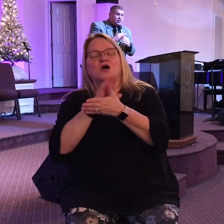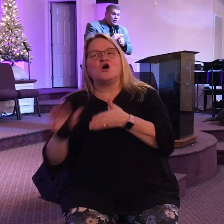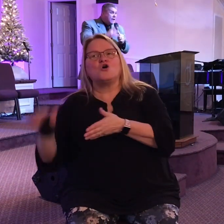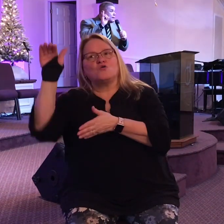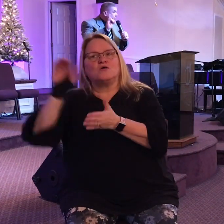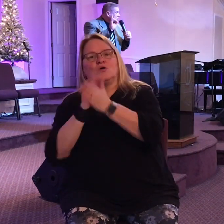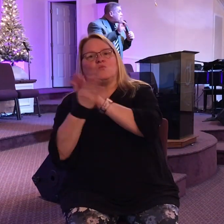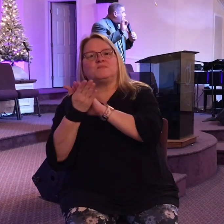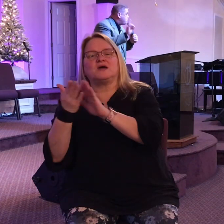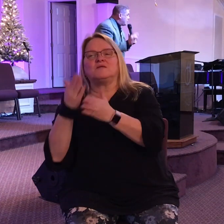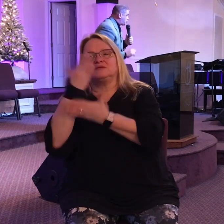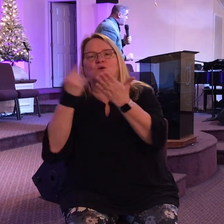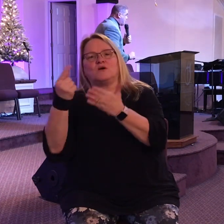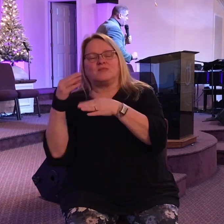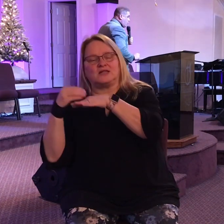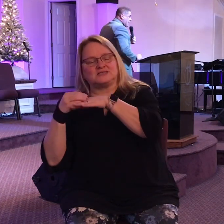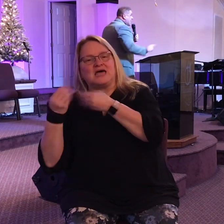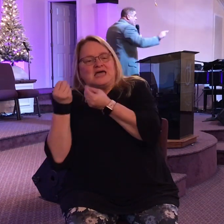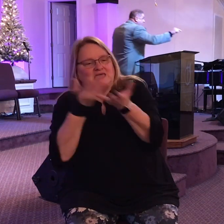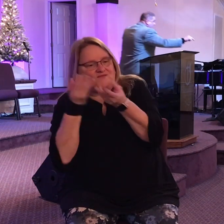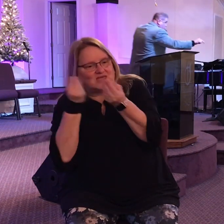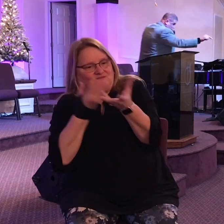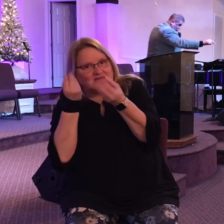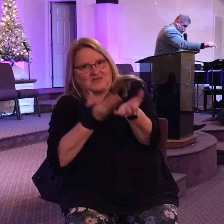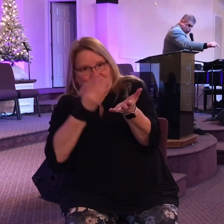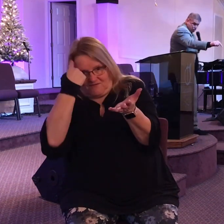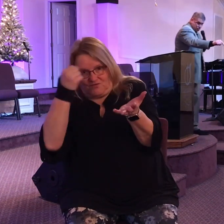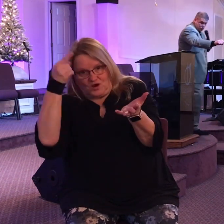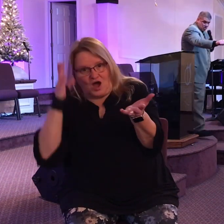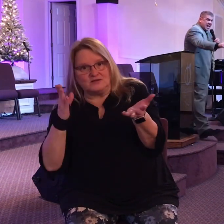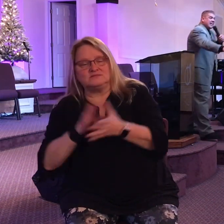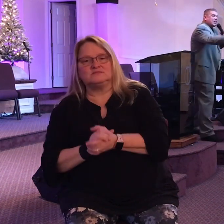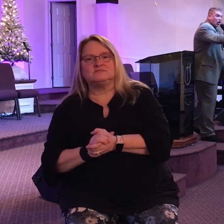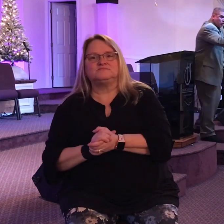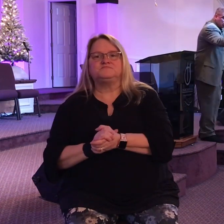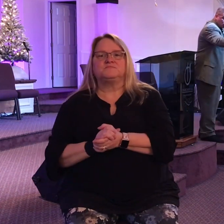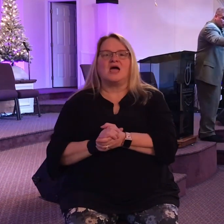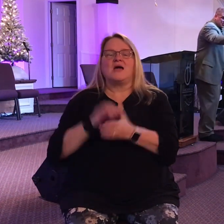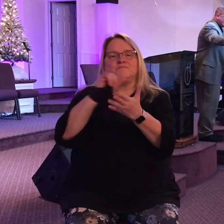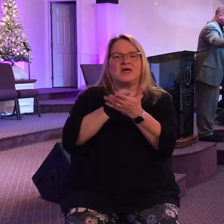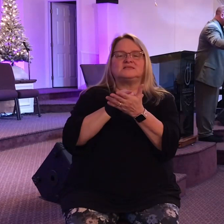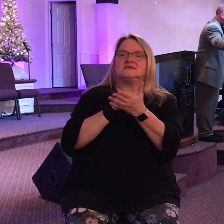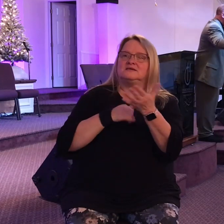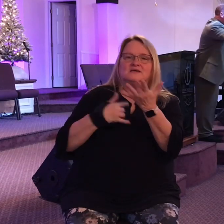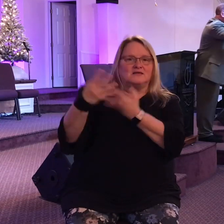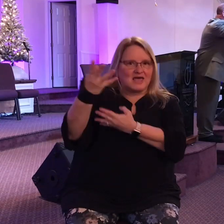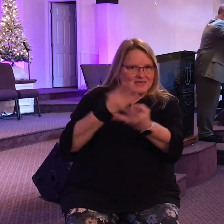benefit from each other. This is called ministry. And by the way, in an Acts church, in an early church